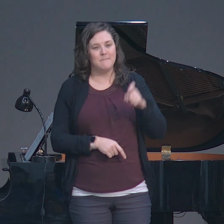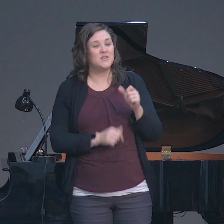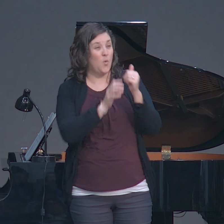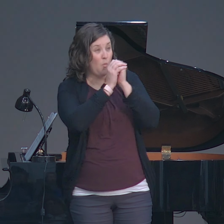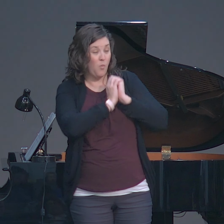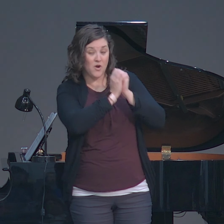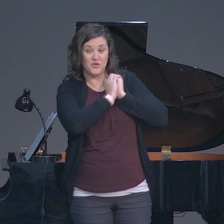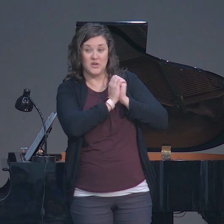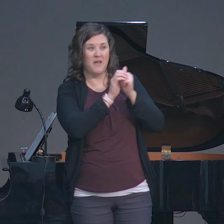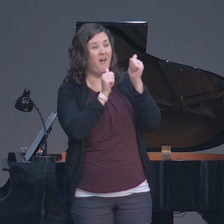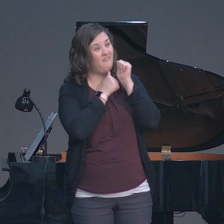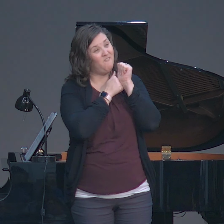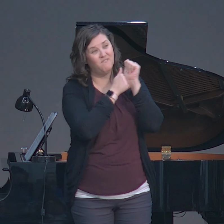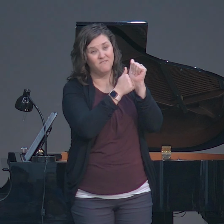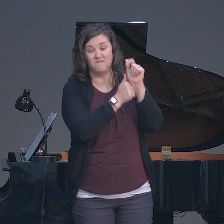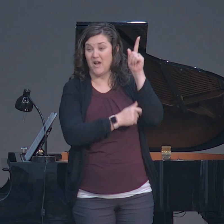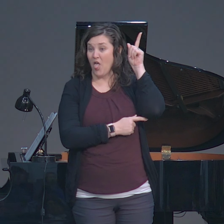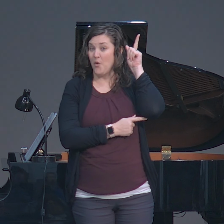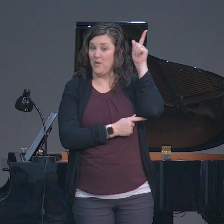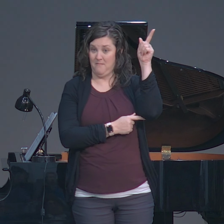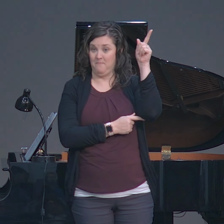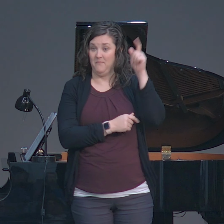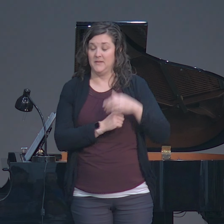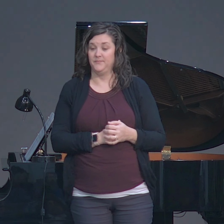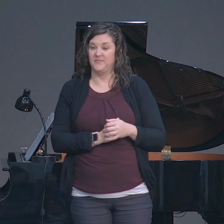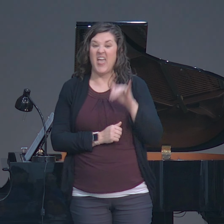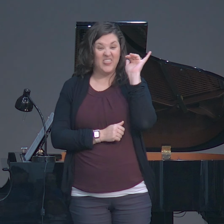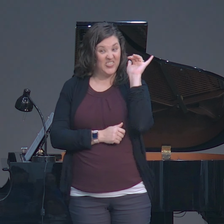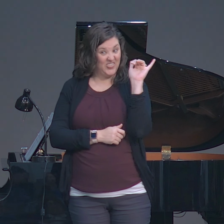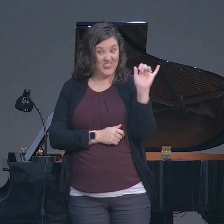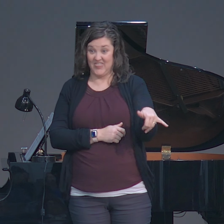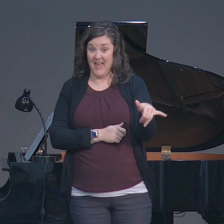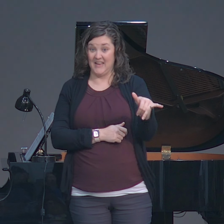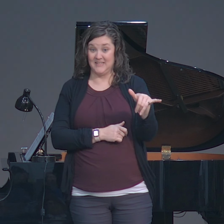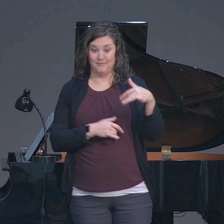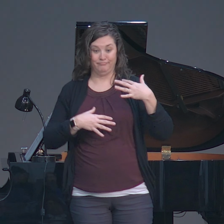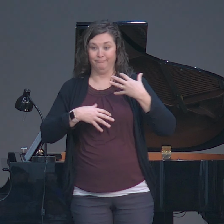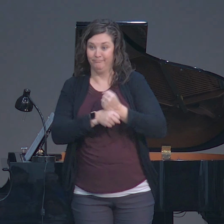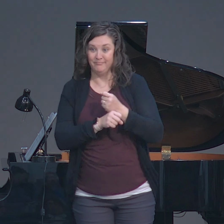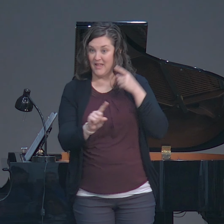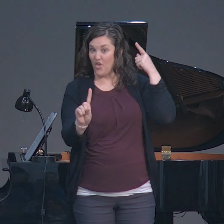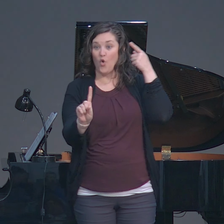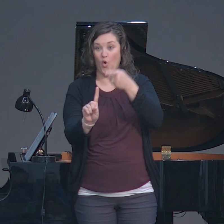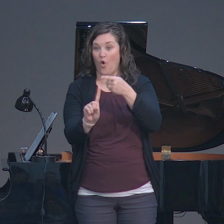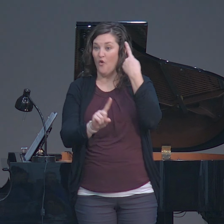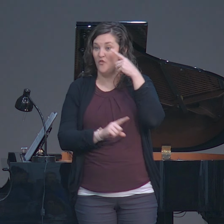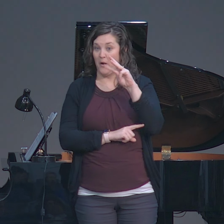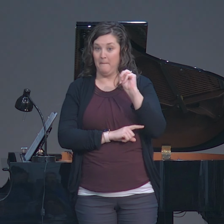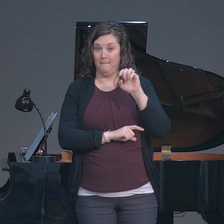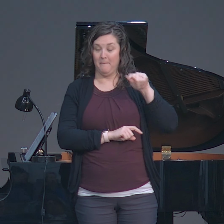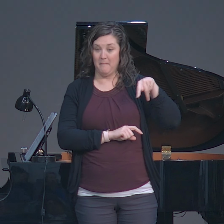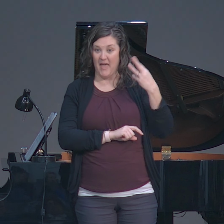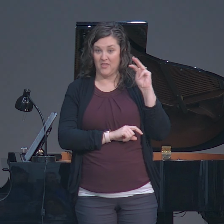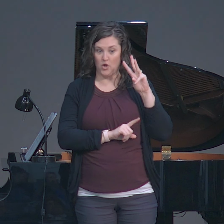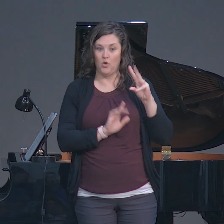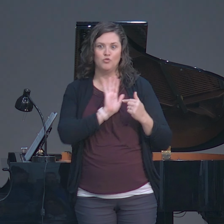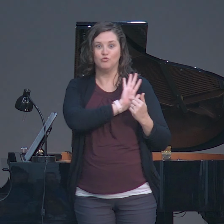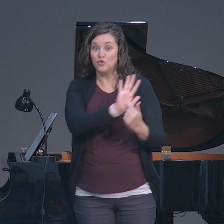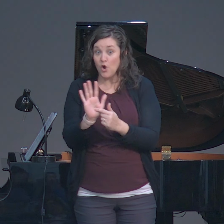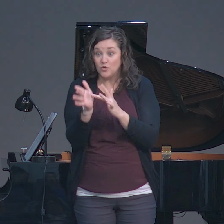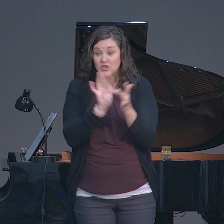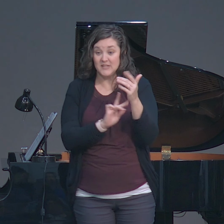must worship and follow him. That's Matthew's mission: to reveal Jesus